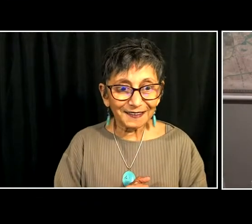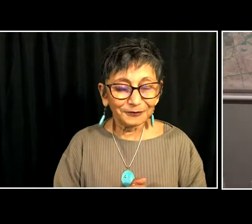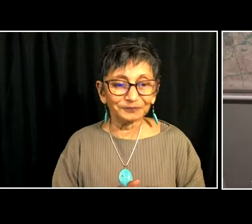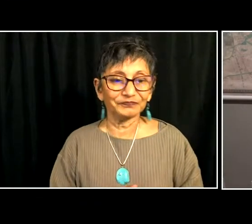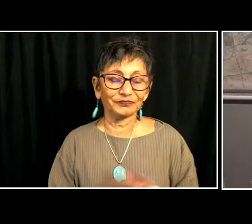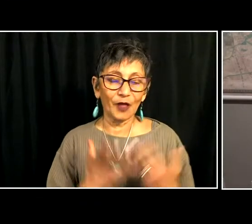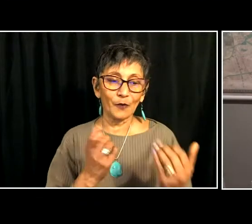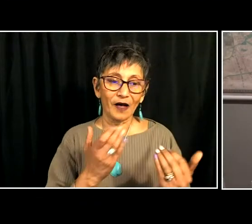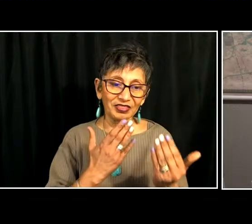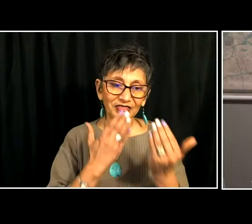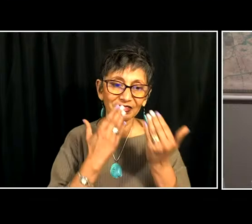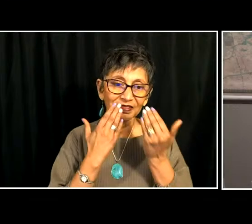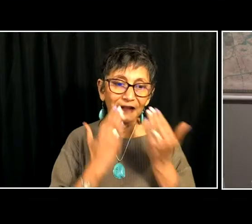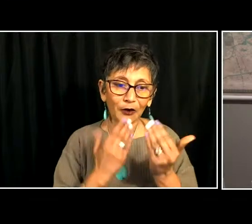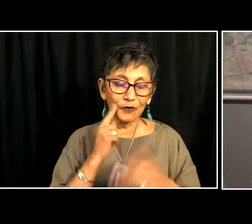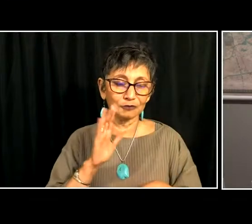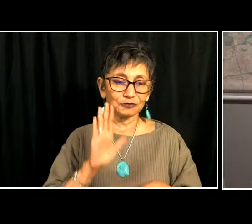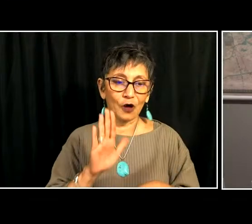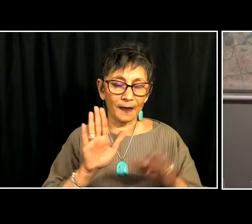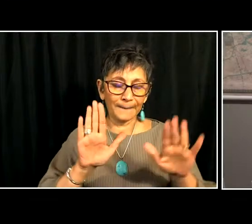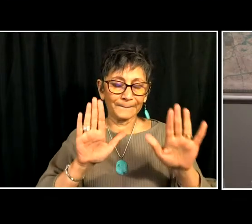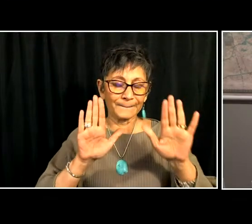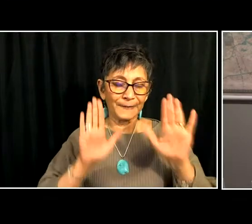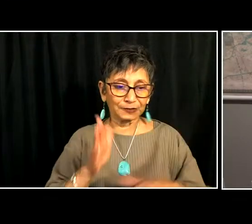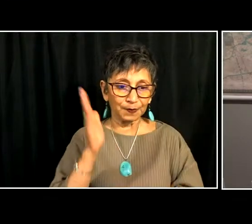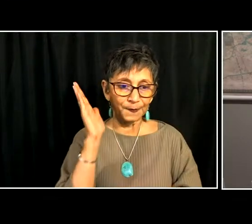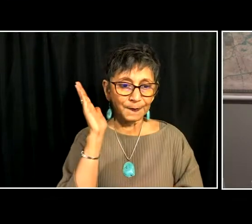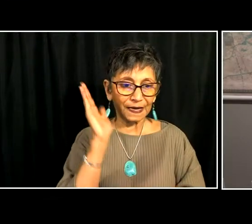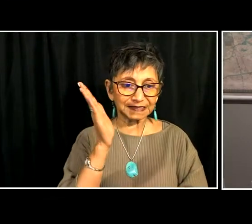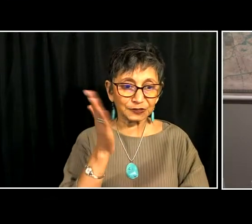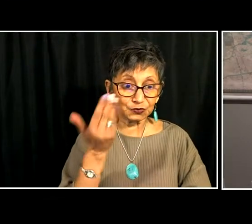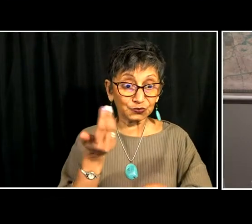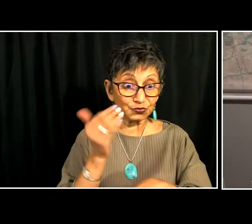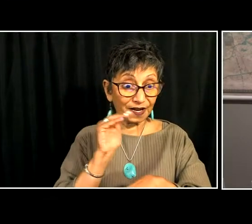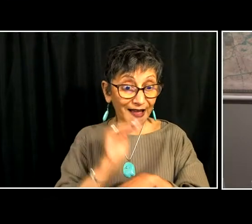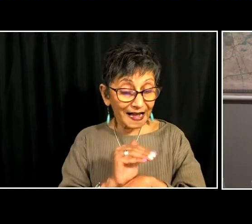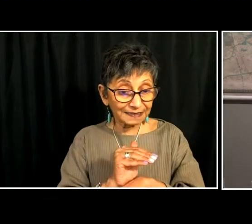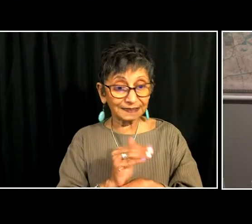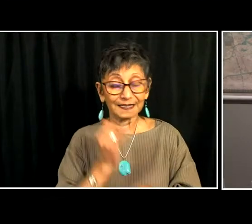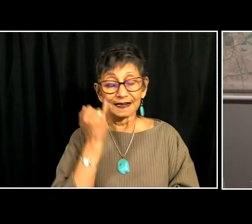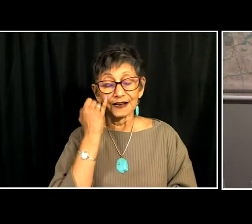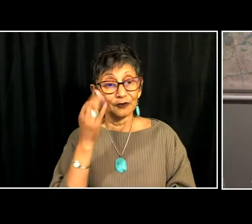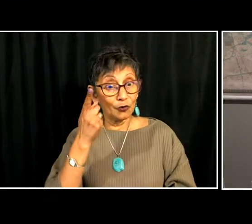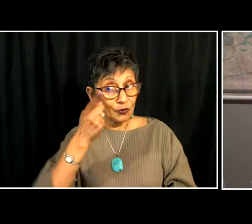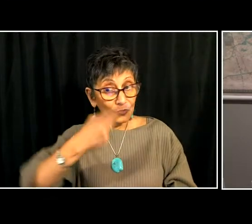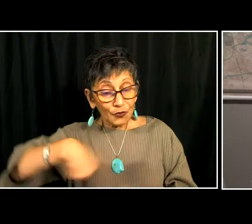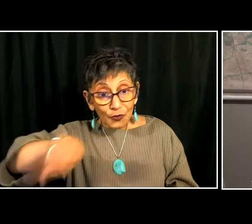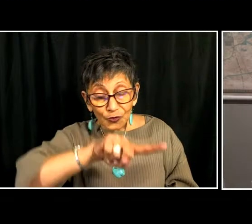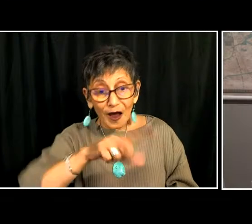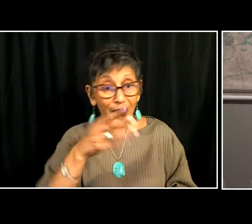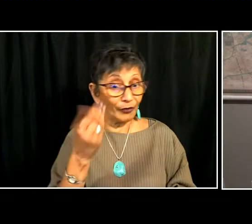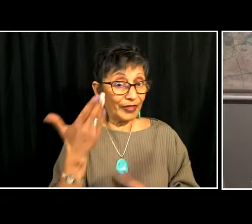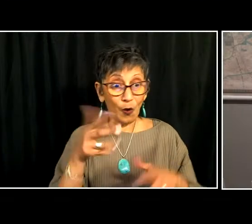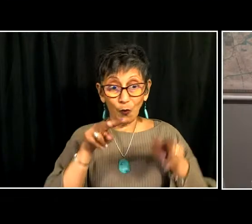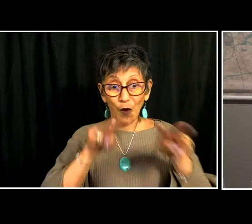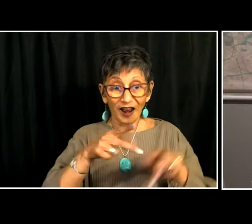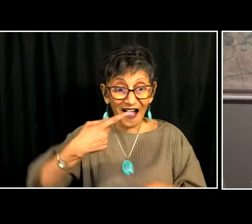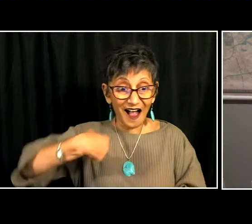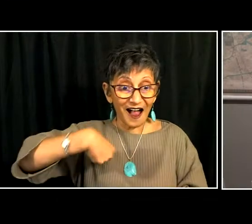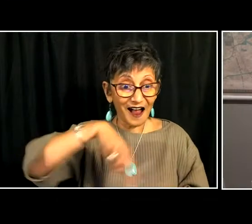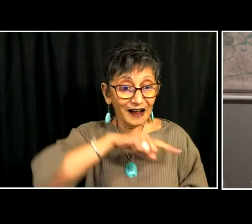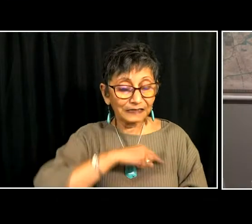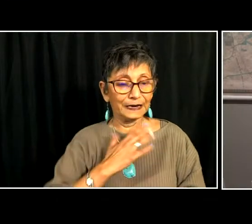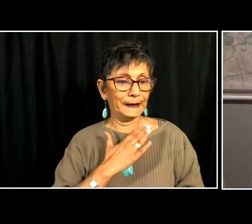do. So I think I'll say I look forward to working more with you, Marla. And I want to thank you for your amazing presentation this evening.